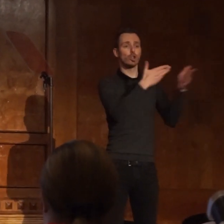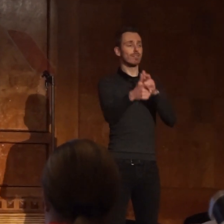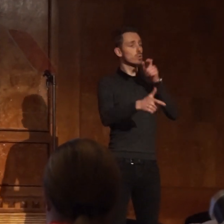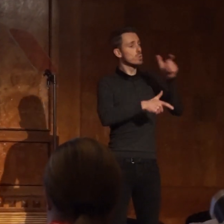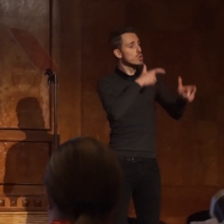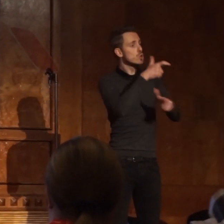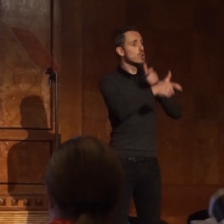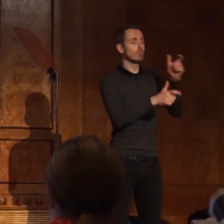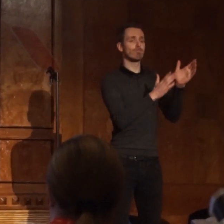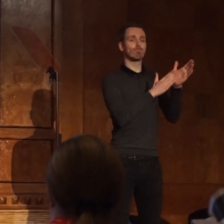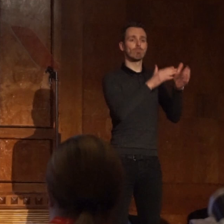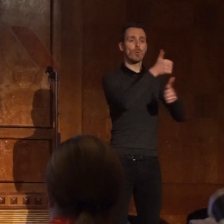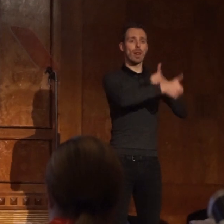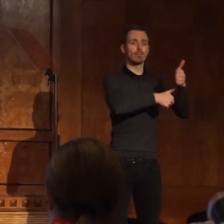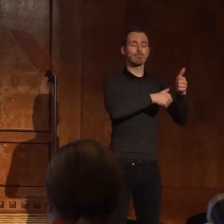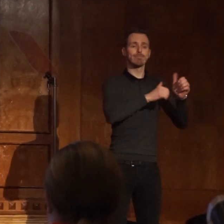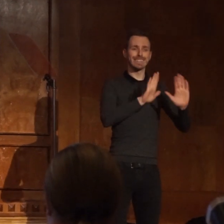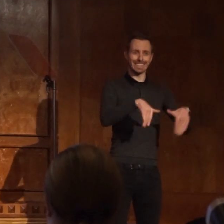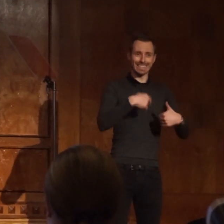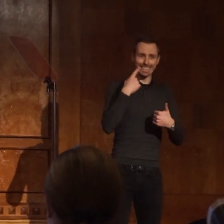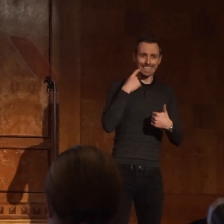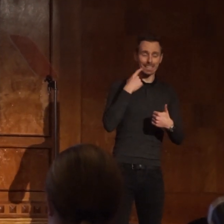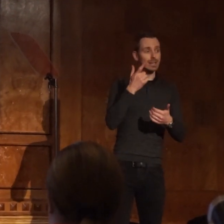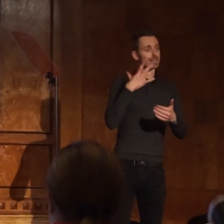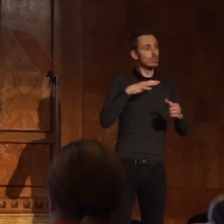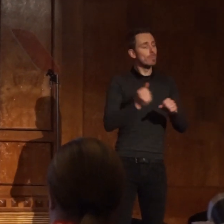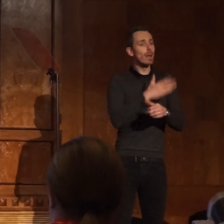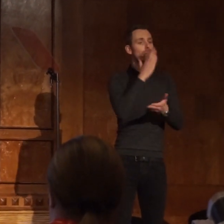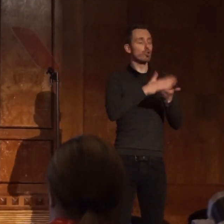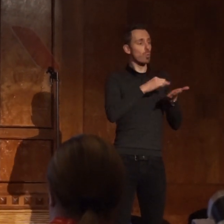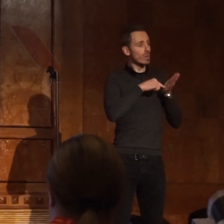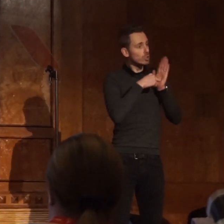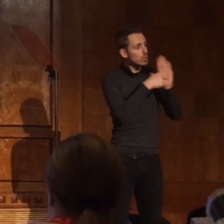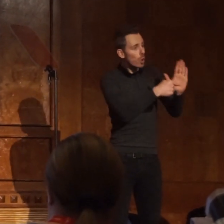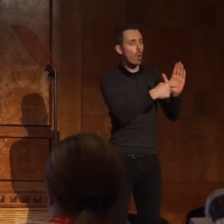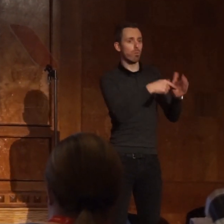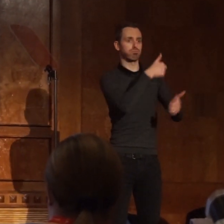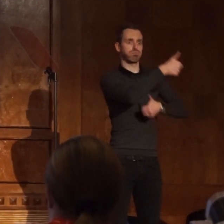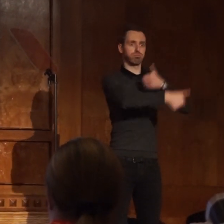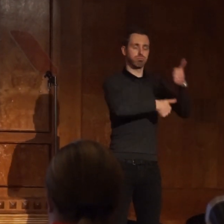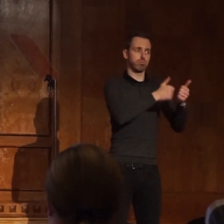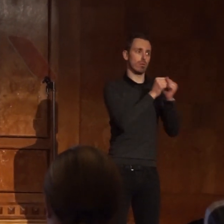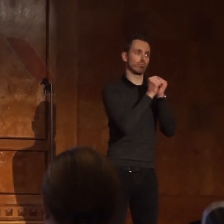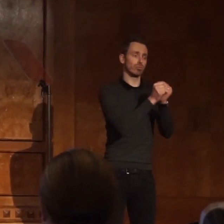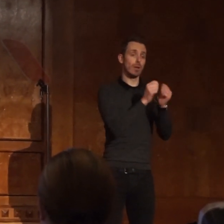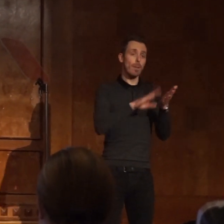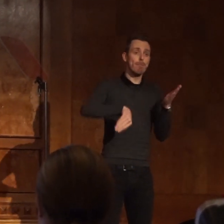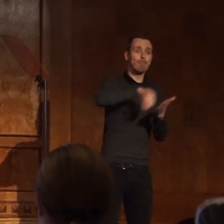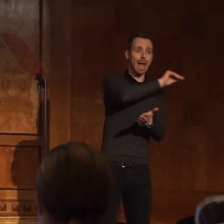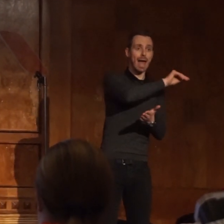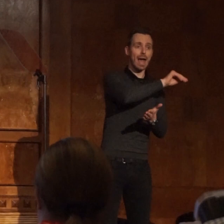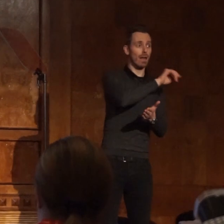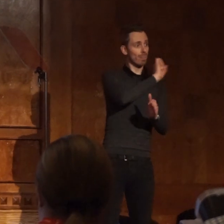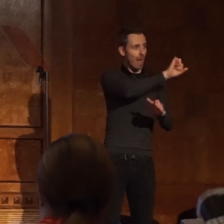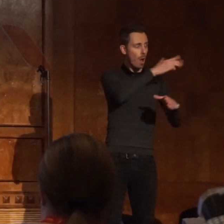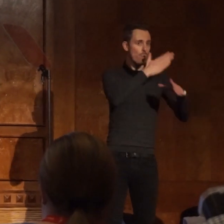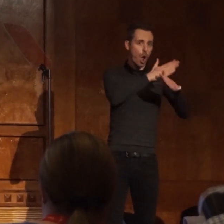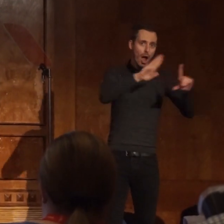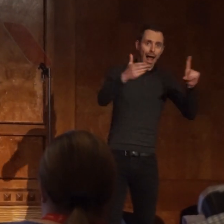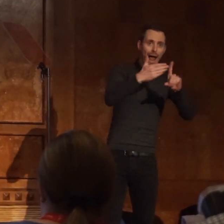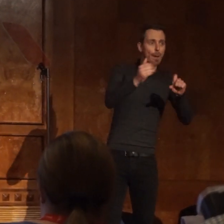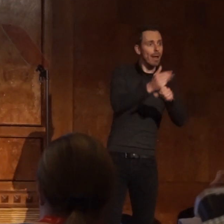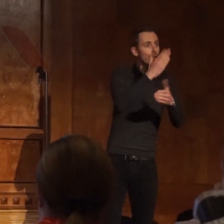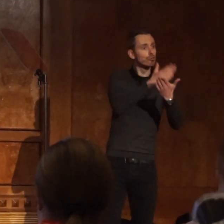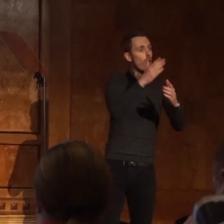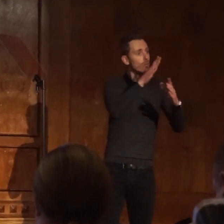properly paid, given the resources they need to do their job and keep people safe, must be and will be a priority for